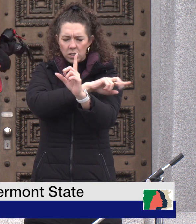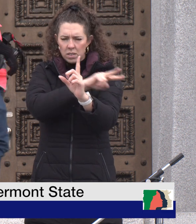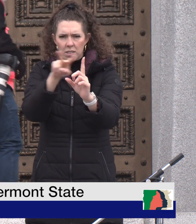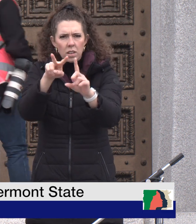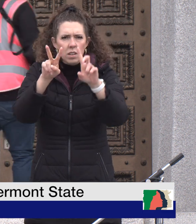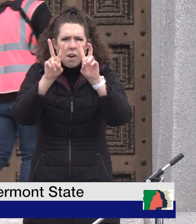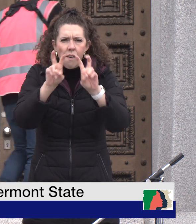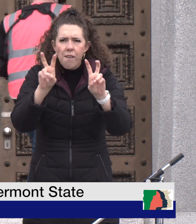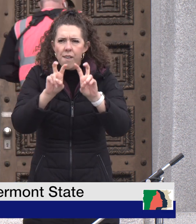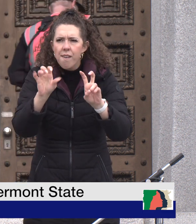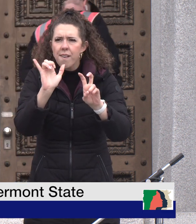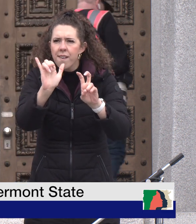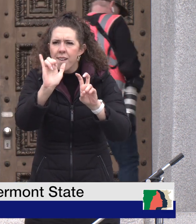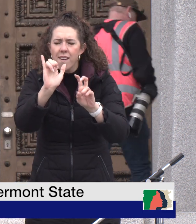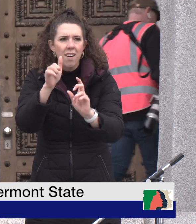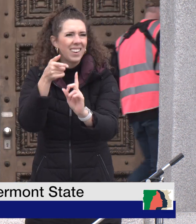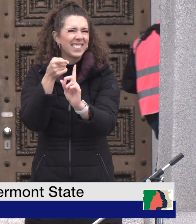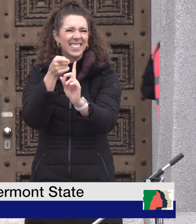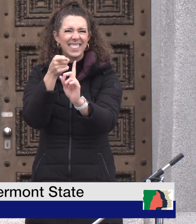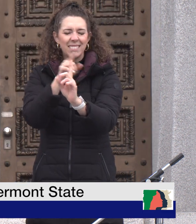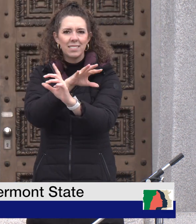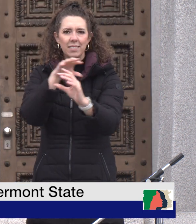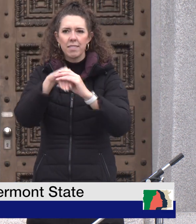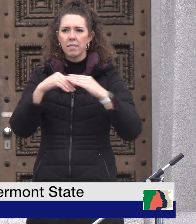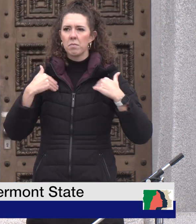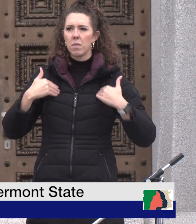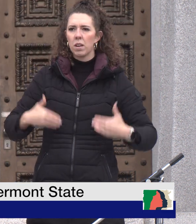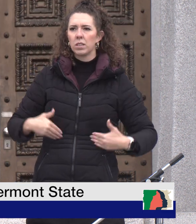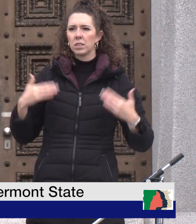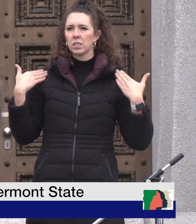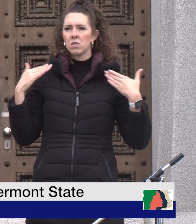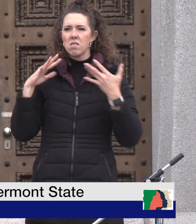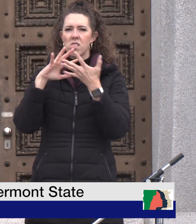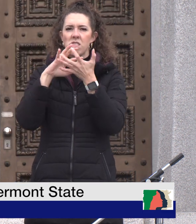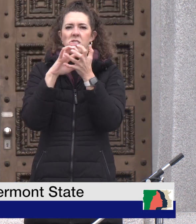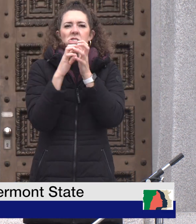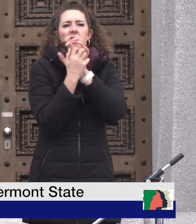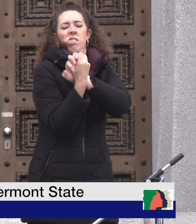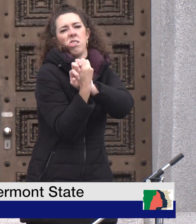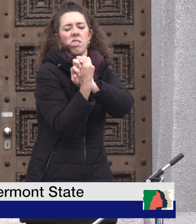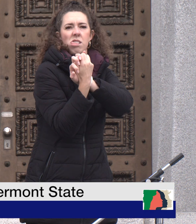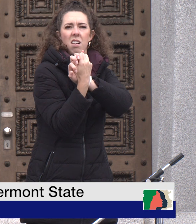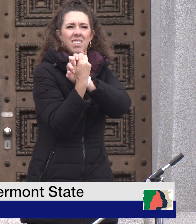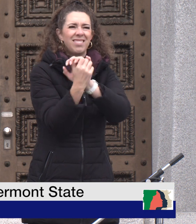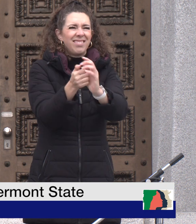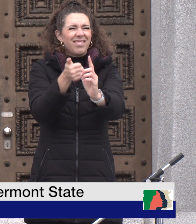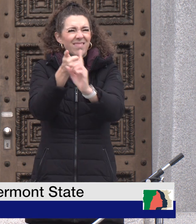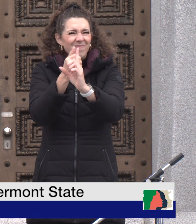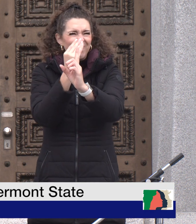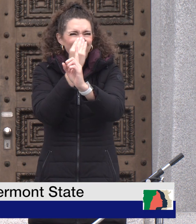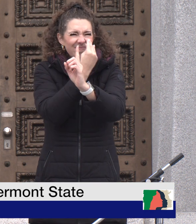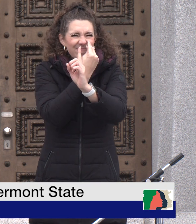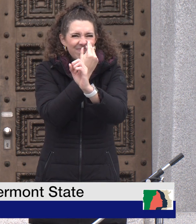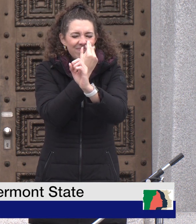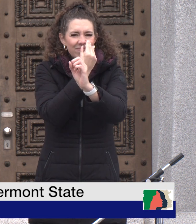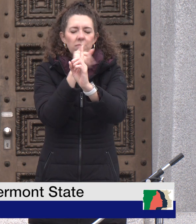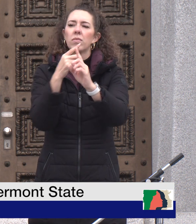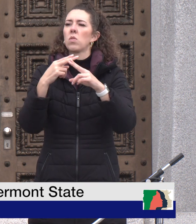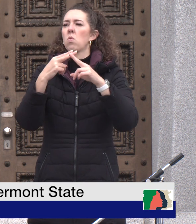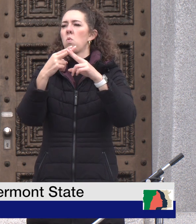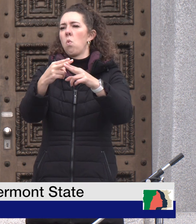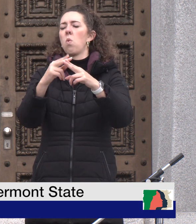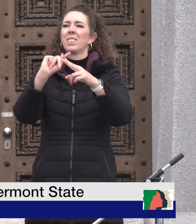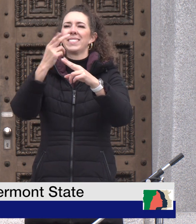more closely is all made up of bodies and wings twisting together, the saintly throng, they like to call